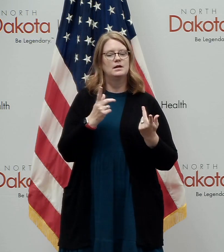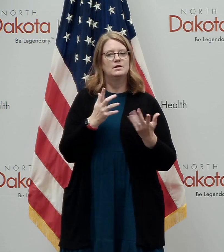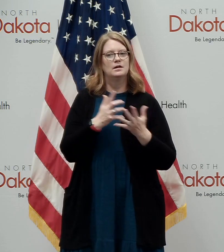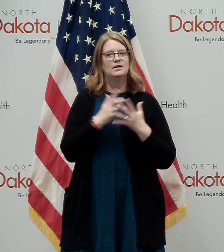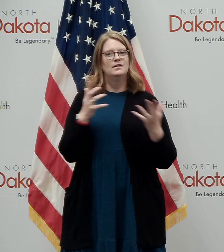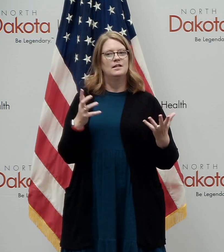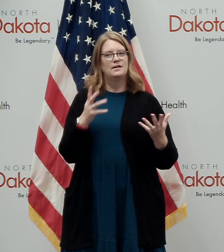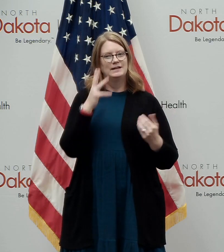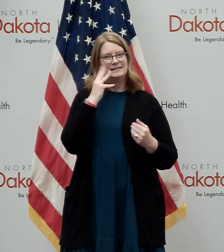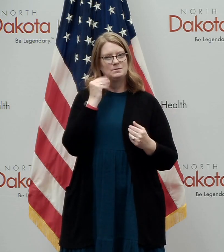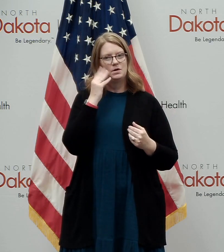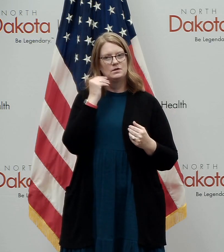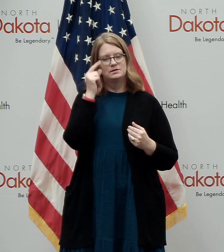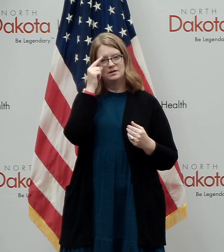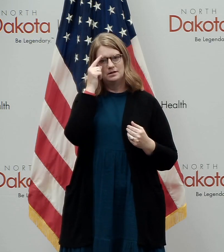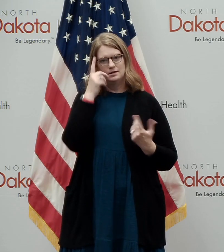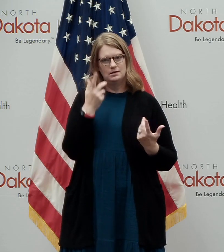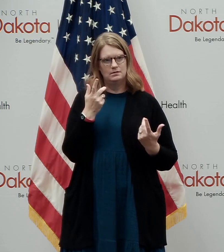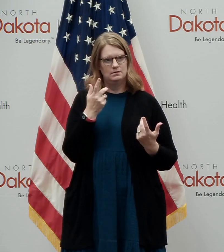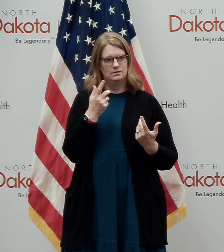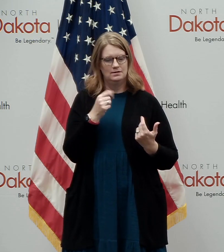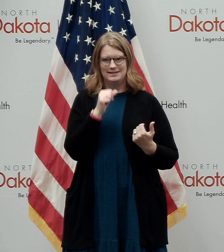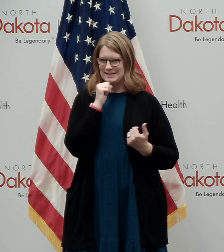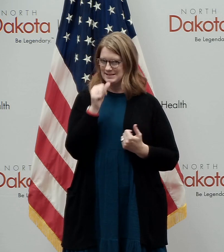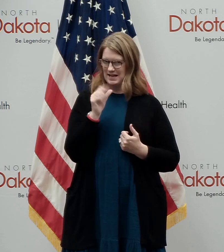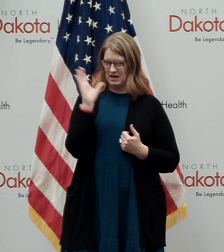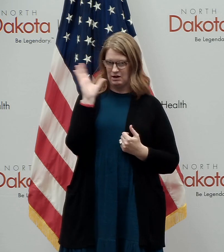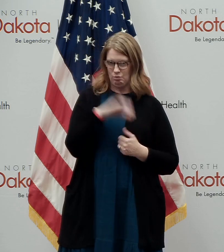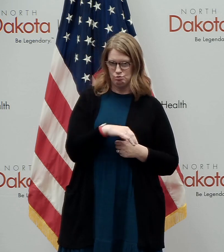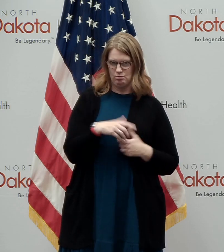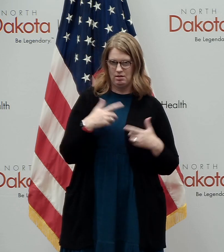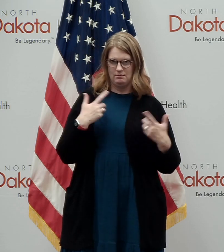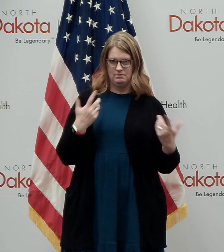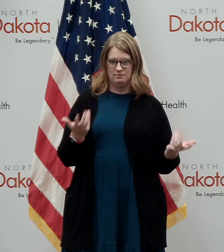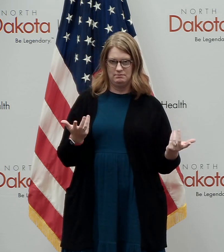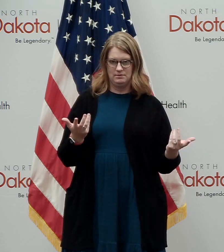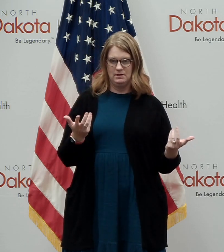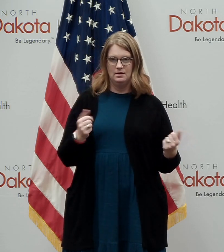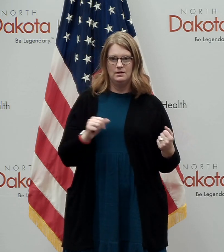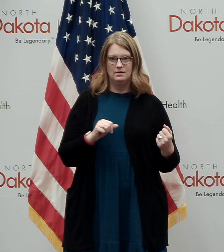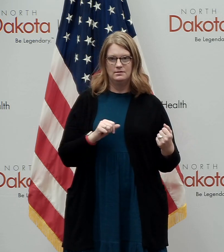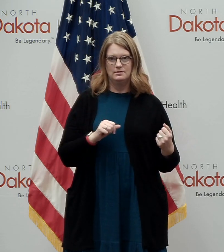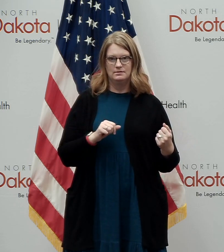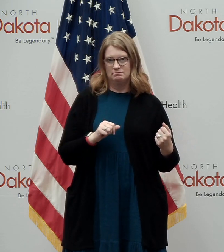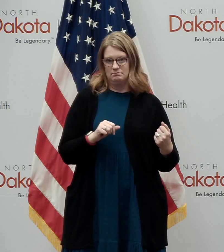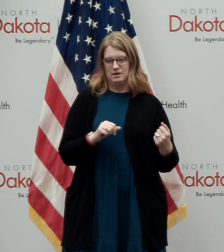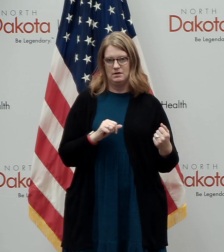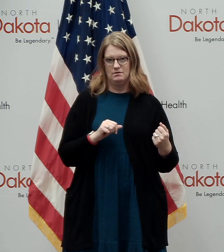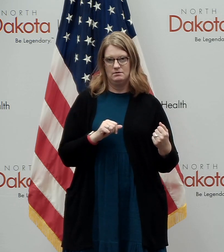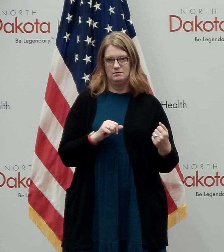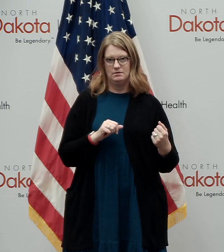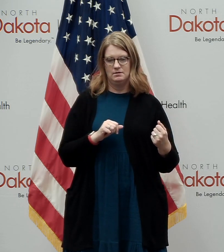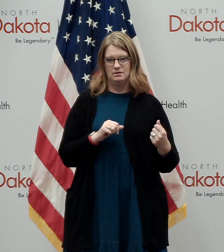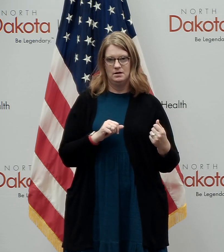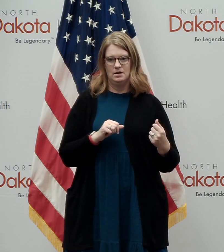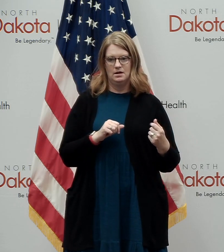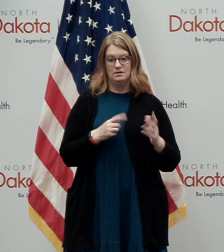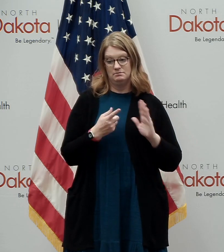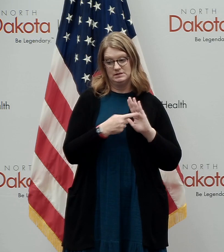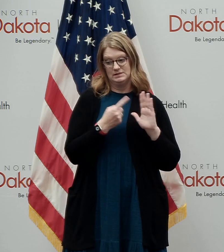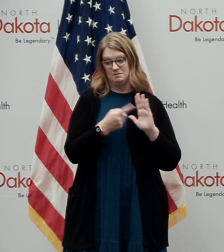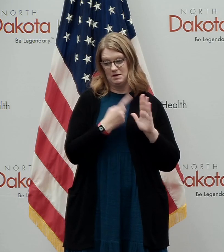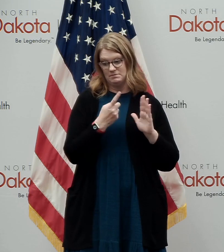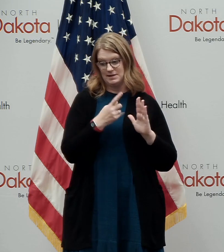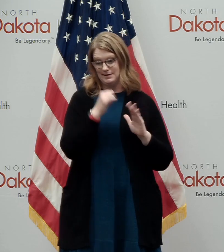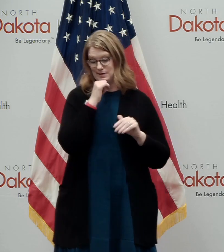experience in this that that's not an unusual happening, that not every ballot does get returned.